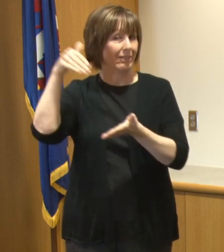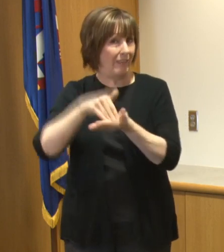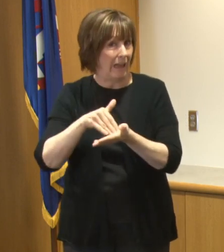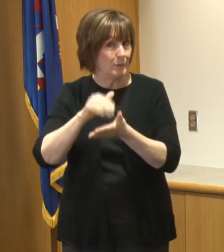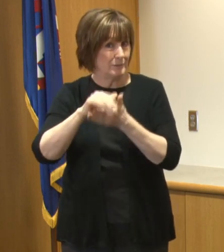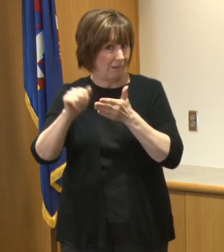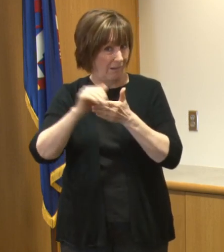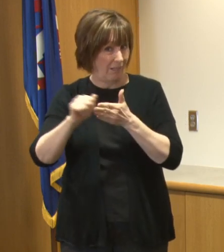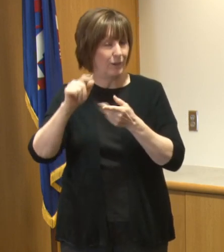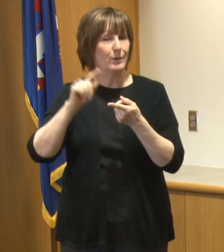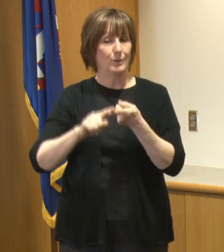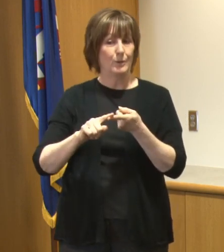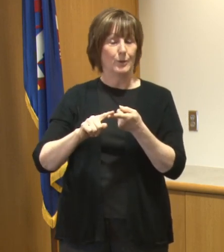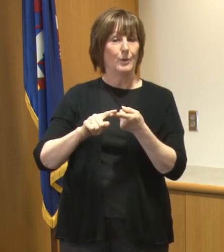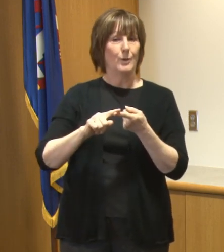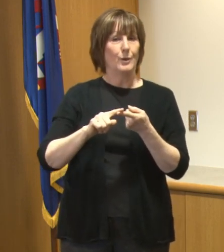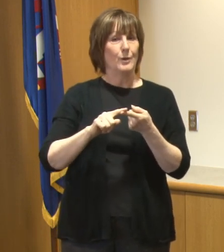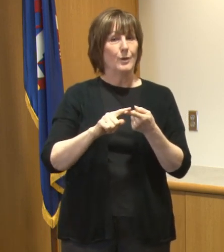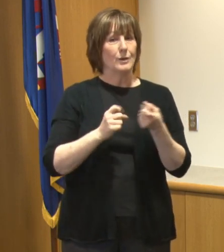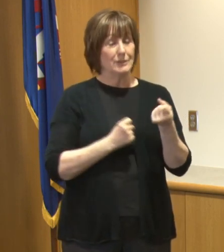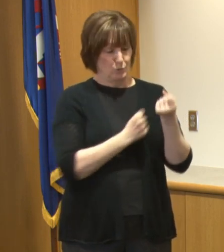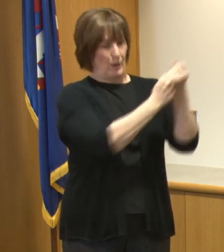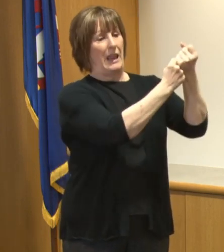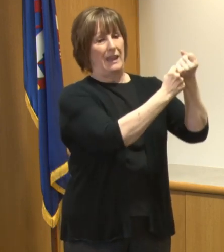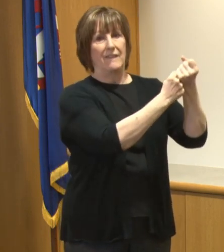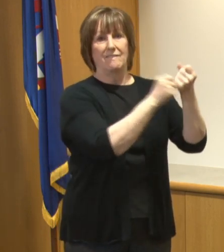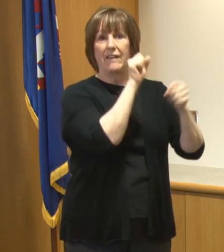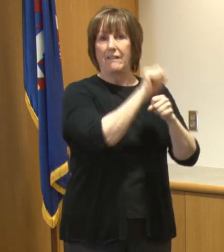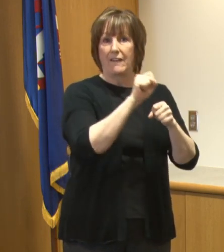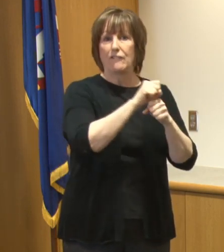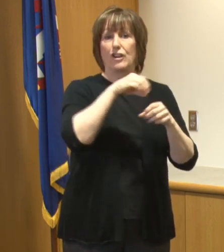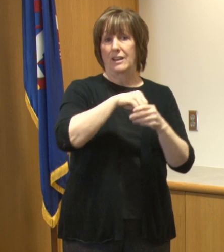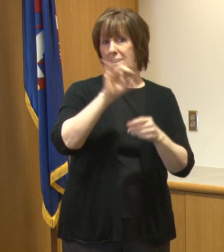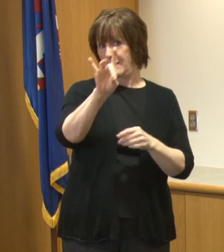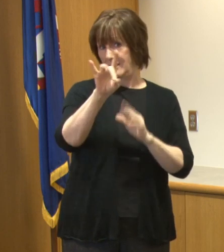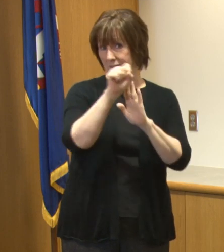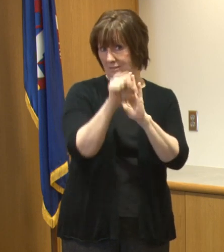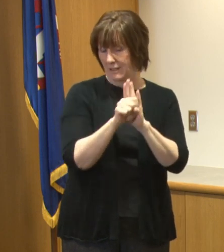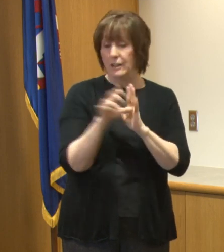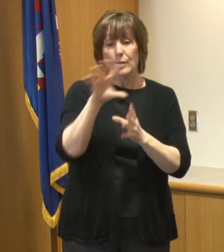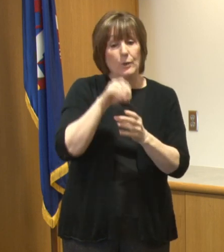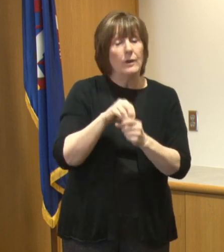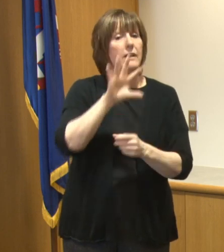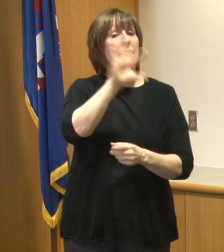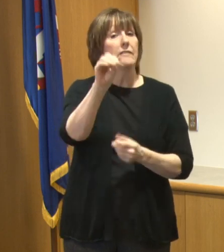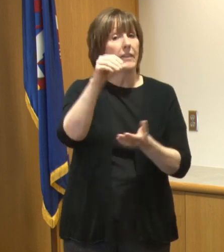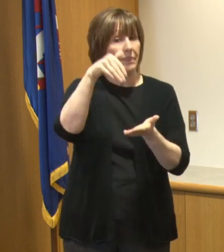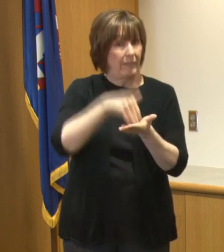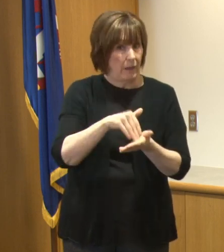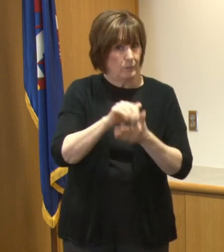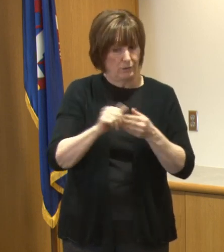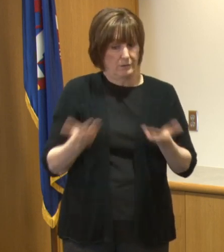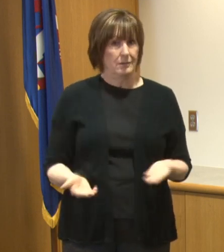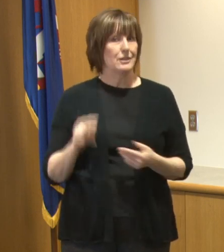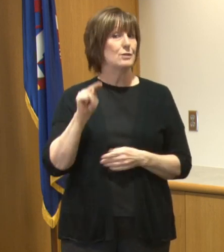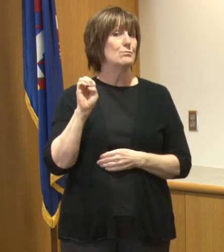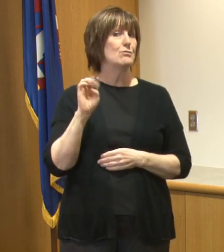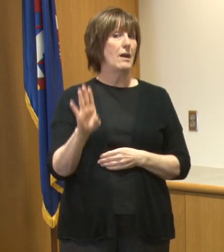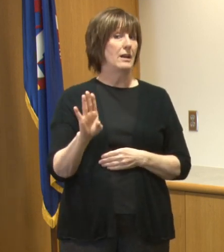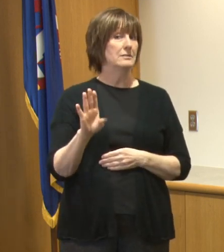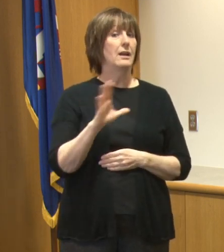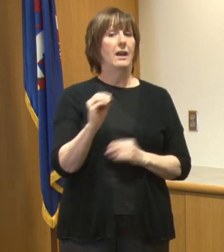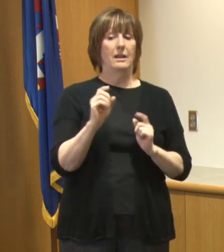$375,000 to coronavirus relief efforts across its 8-state area, and that includes $50,000 in Nebraska